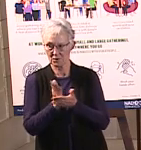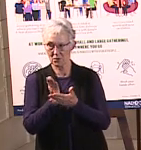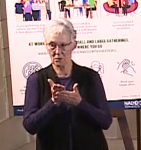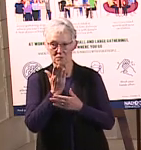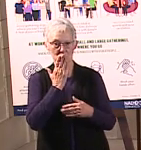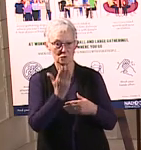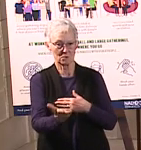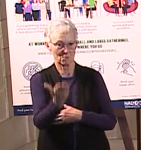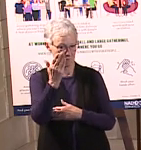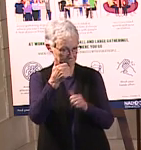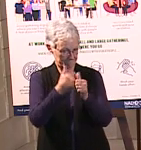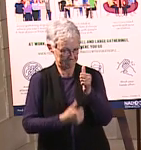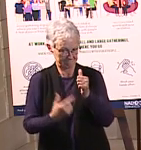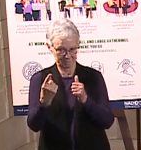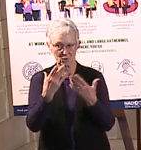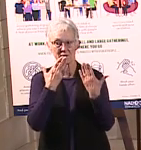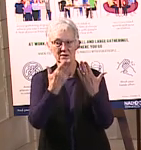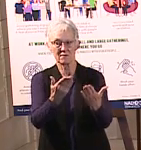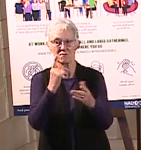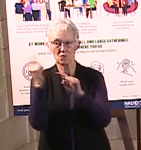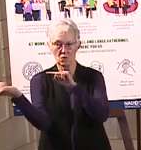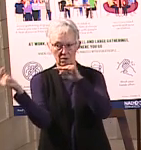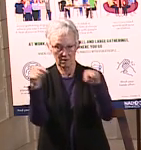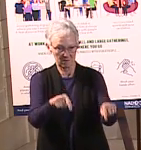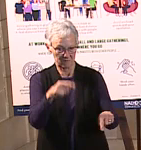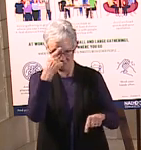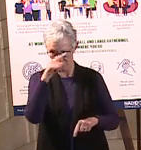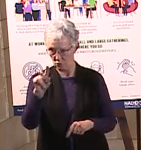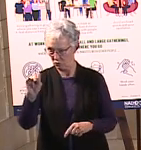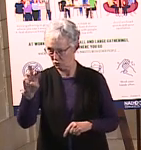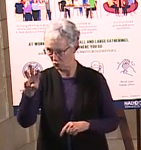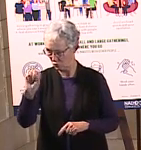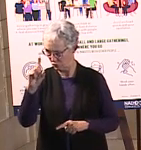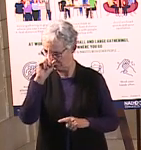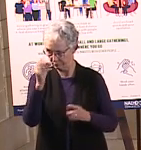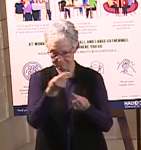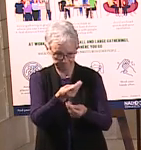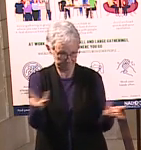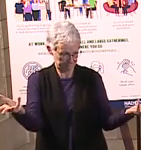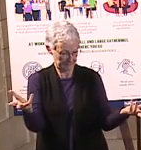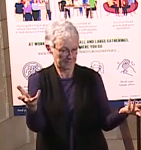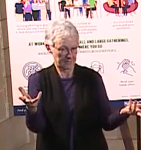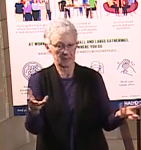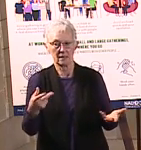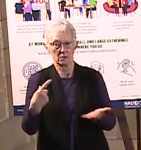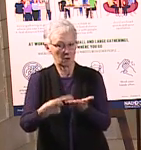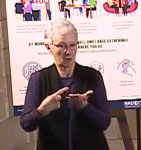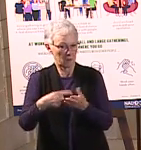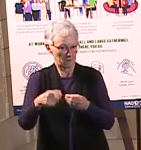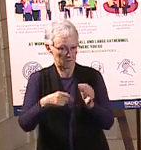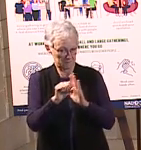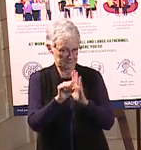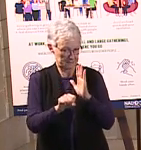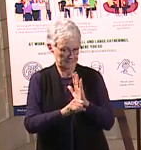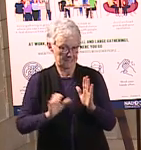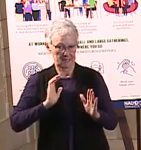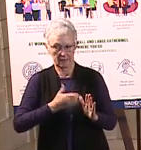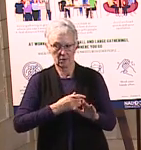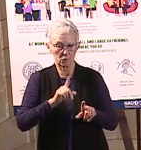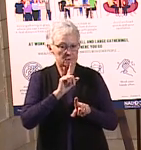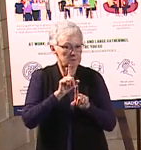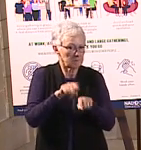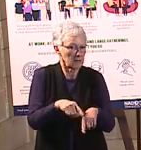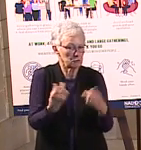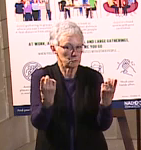right, good morning, everybody. Thank you for joining us for our press briefing with regard to the state's response to the pandemic. As always, we remind people